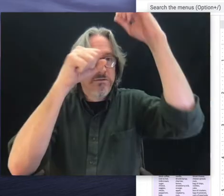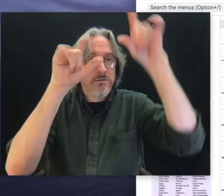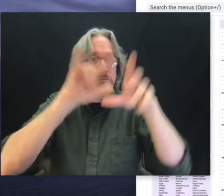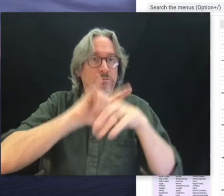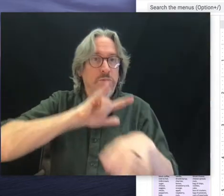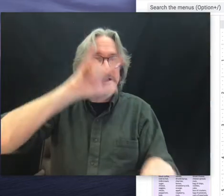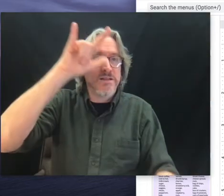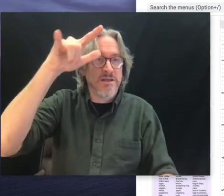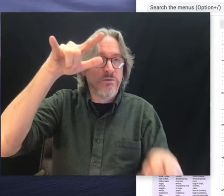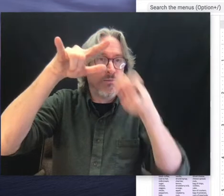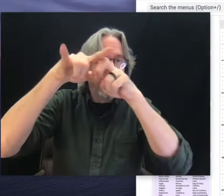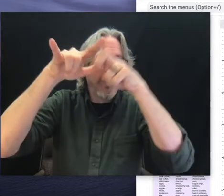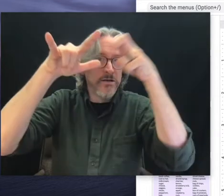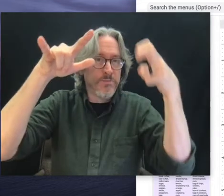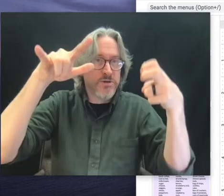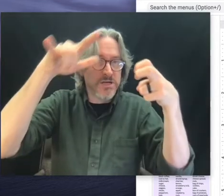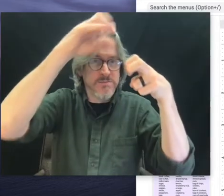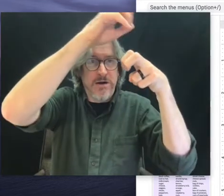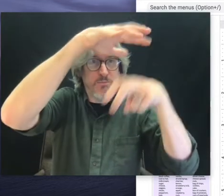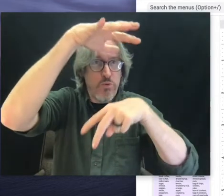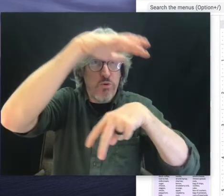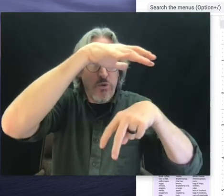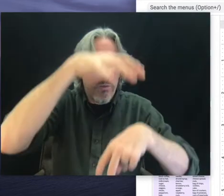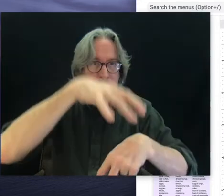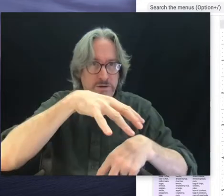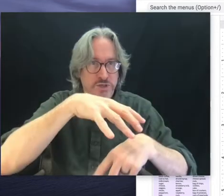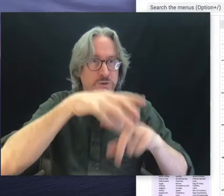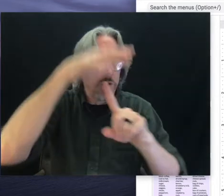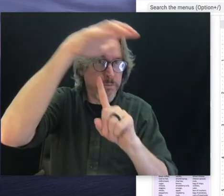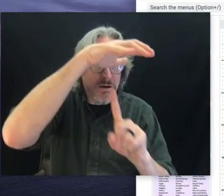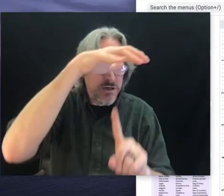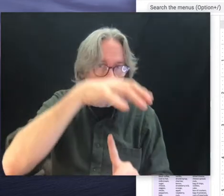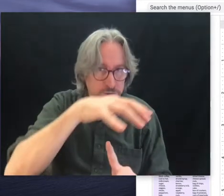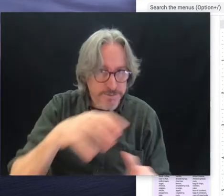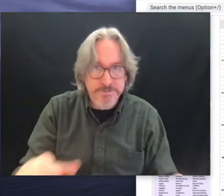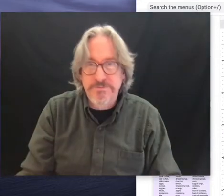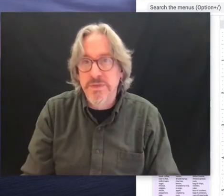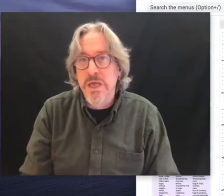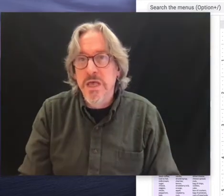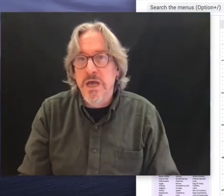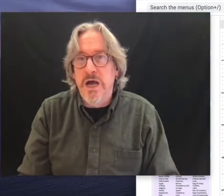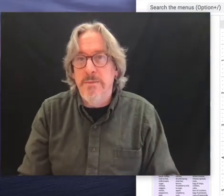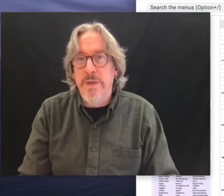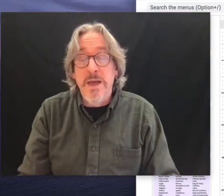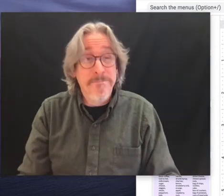skydiving. We did a thing with plane, person comes out, parachute or parachute.